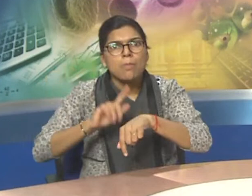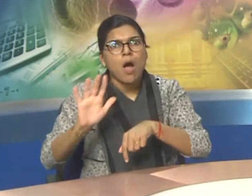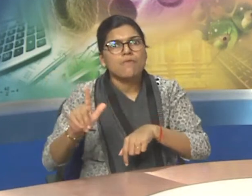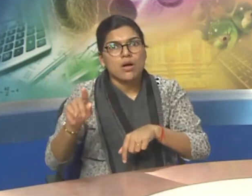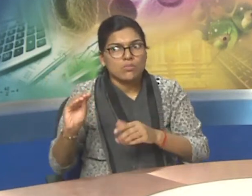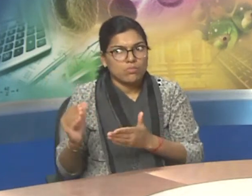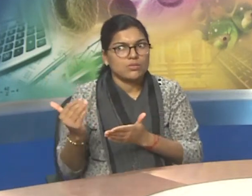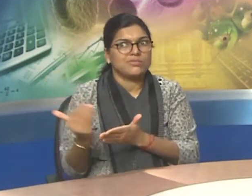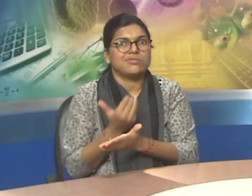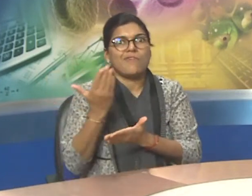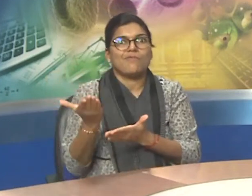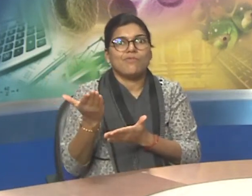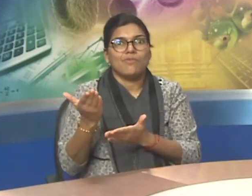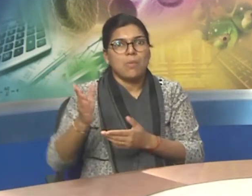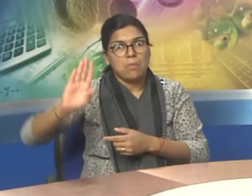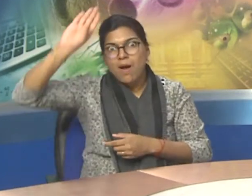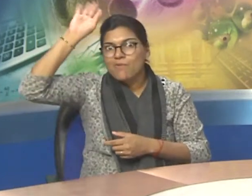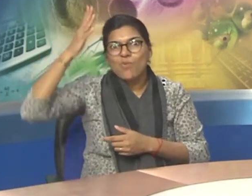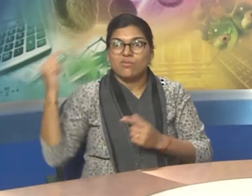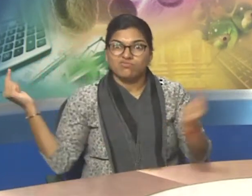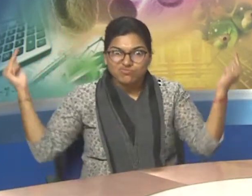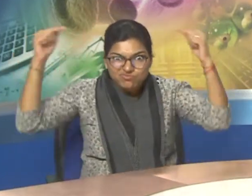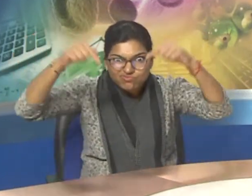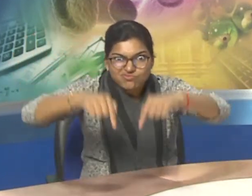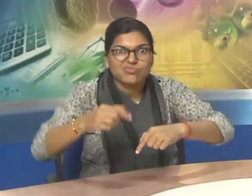computer. So it saves the time of the reader.